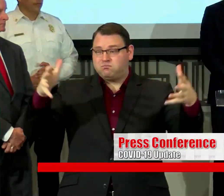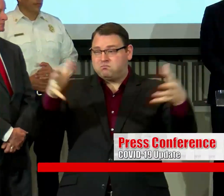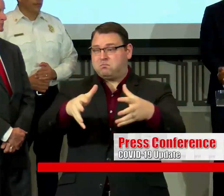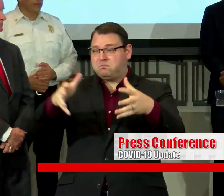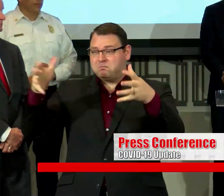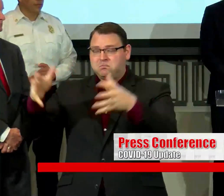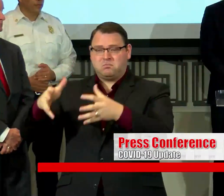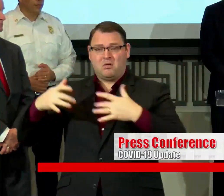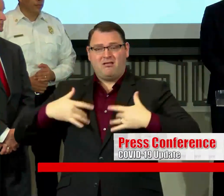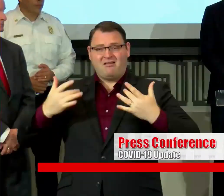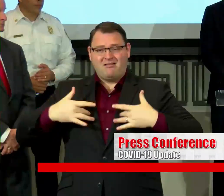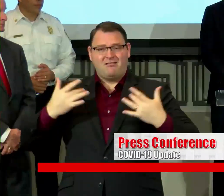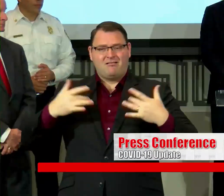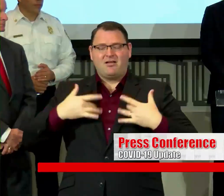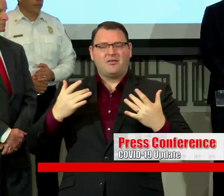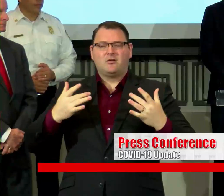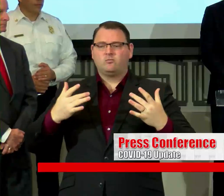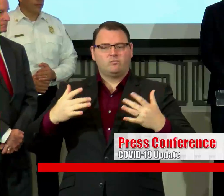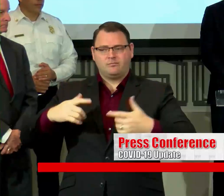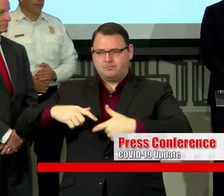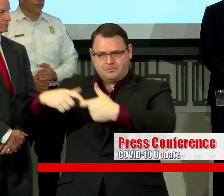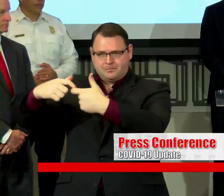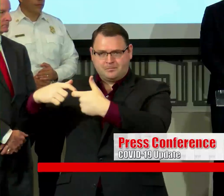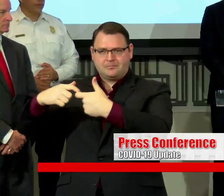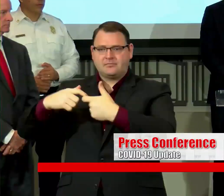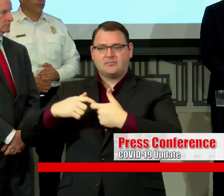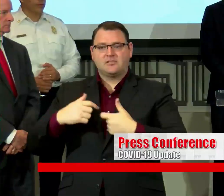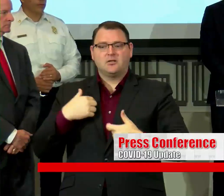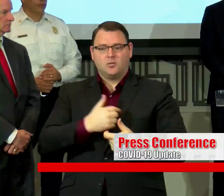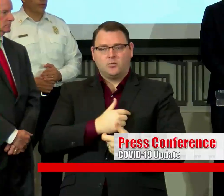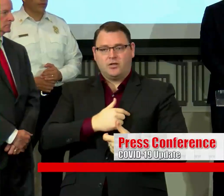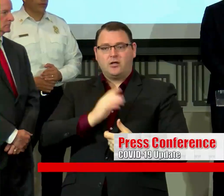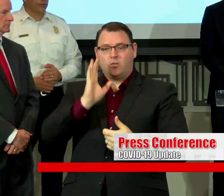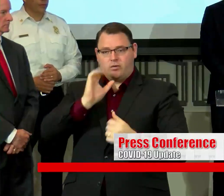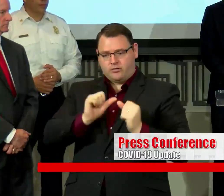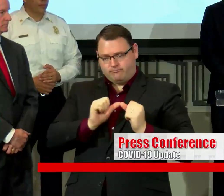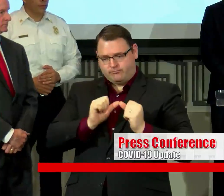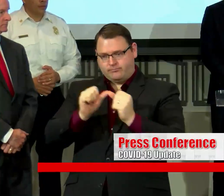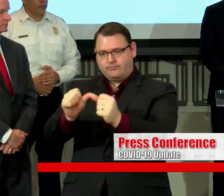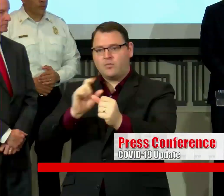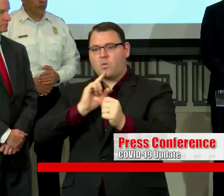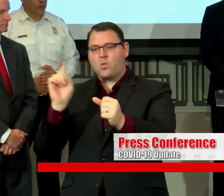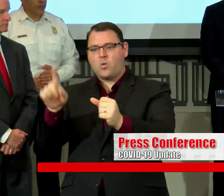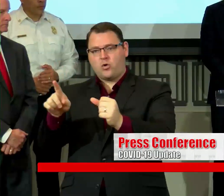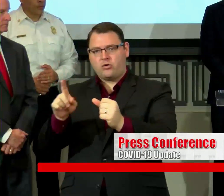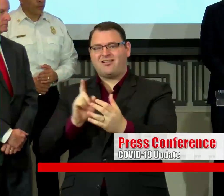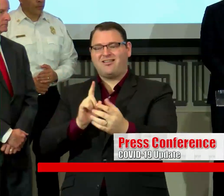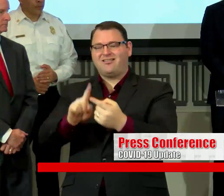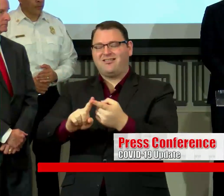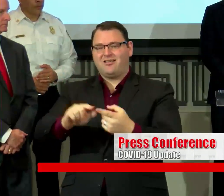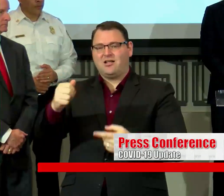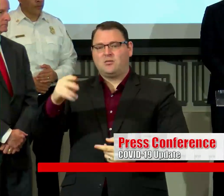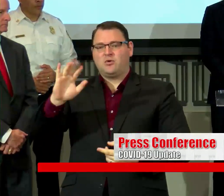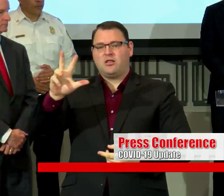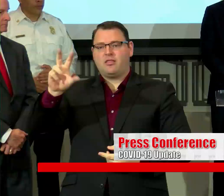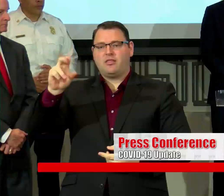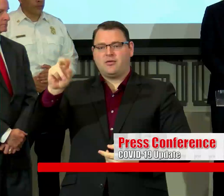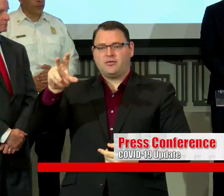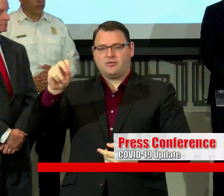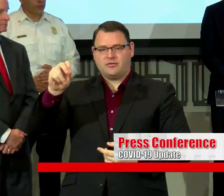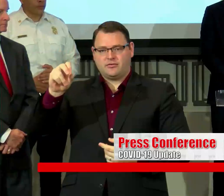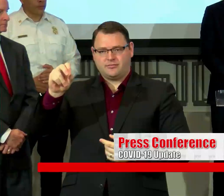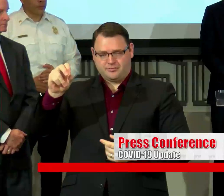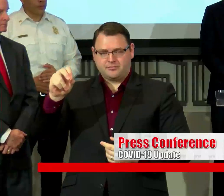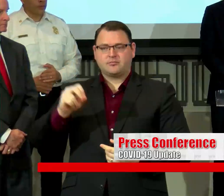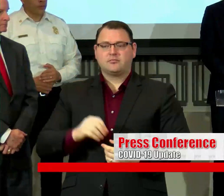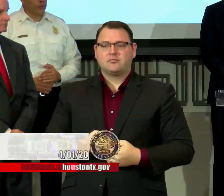we're continuing to be on the order for the next 30 days until April the 30th, and social distancing is very important.